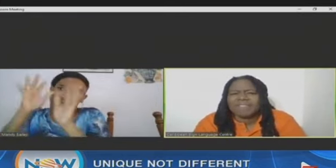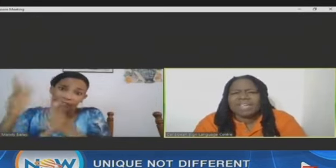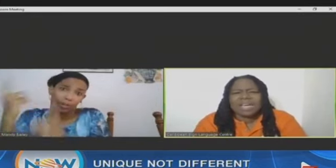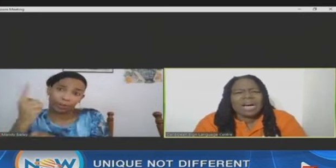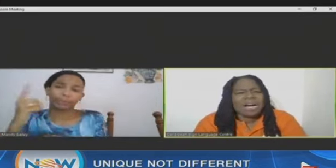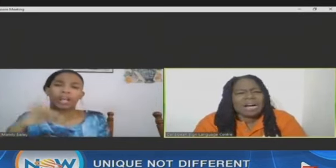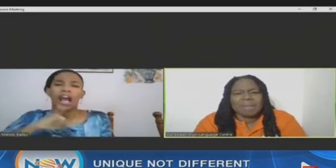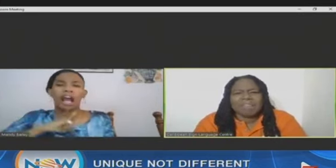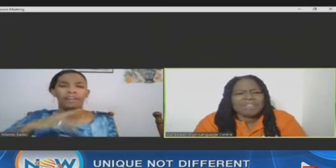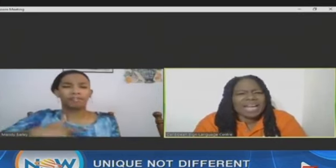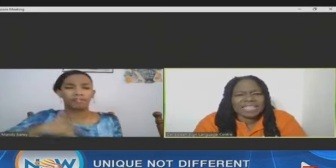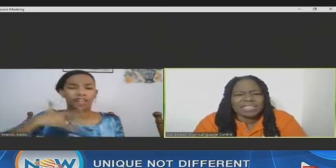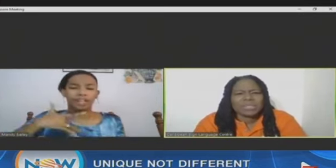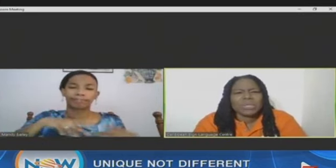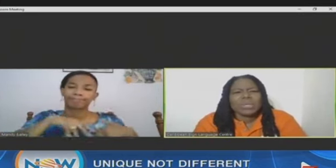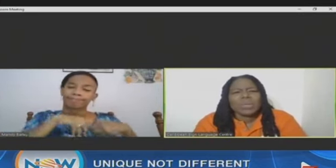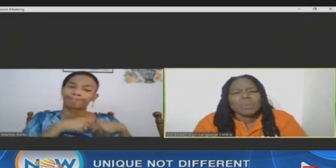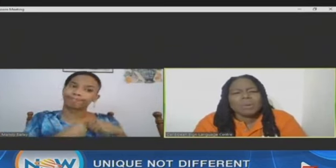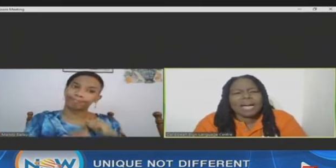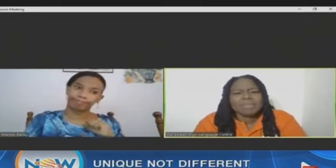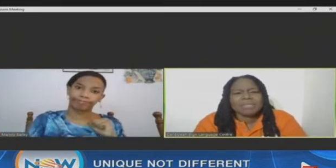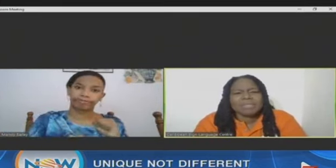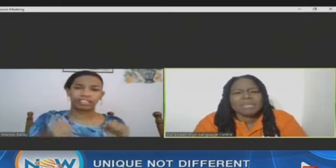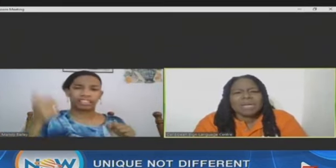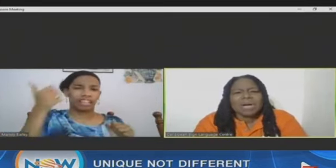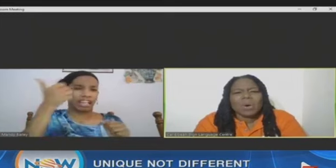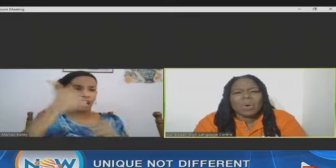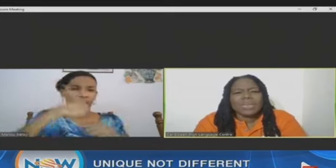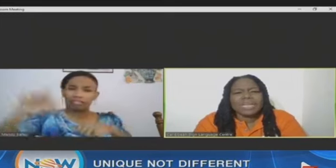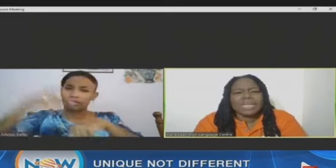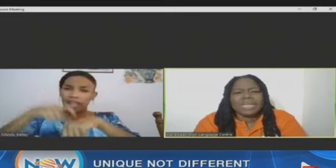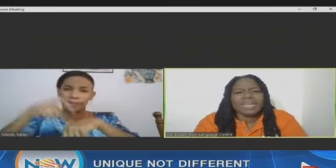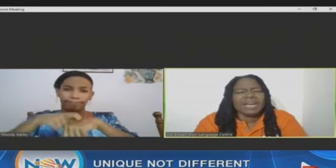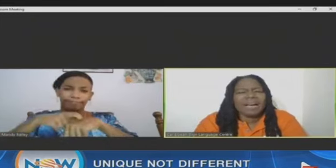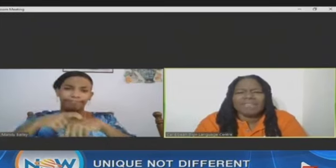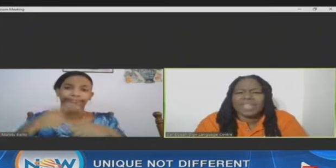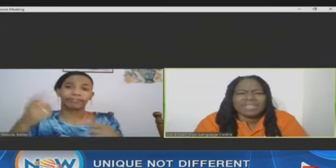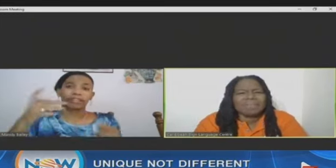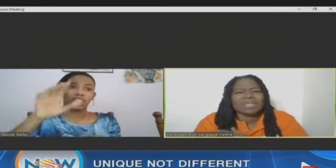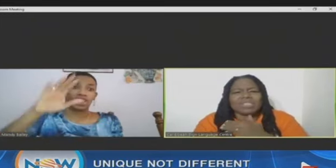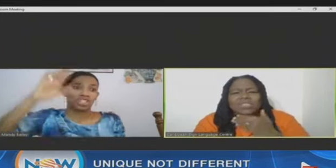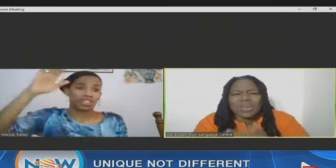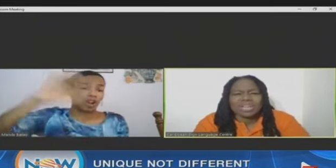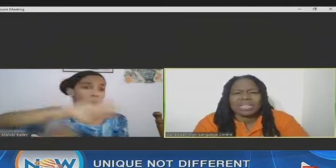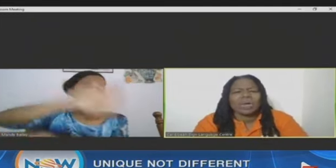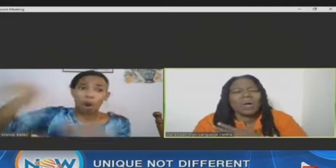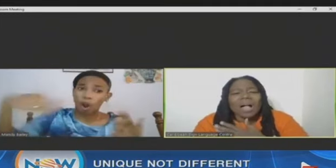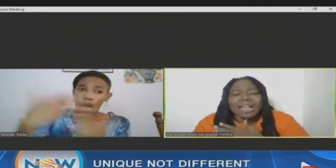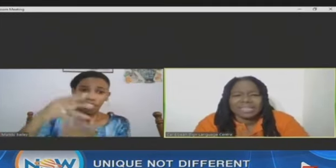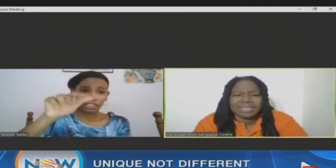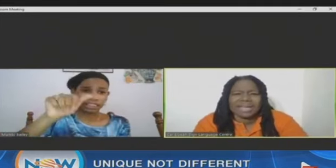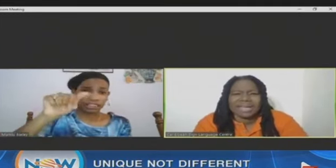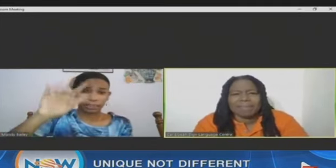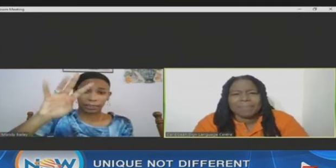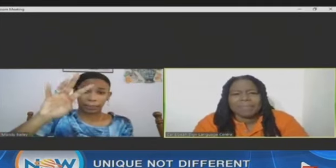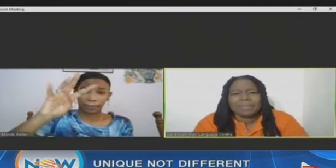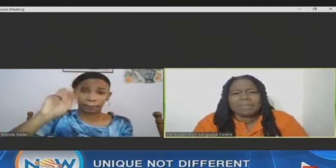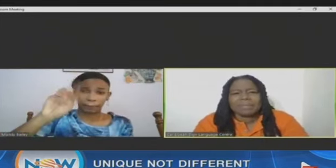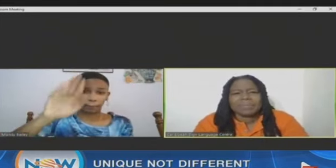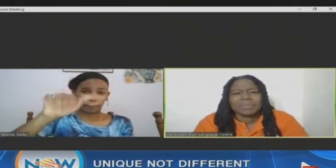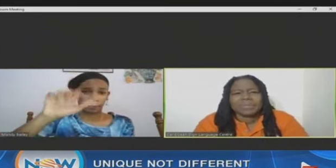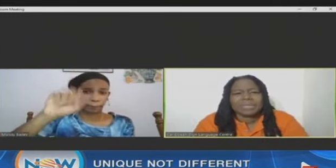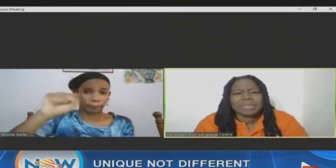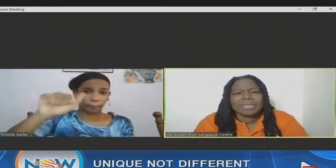have fights, who perhaps only have nothing but struggle all the time.